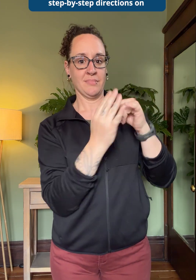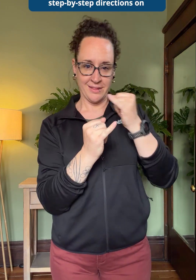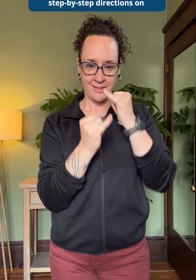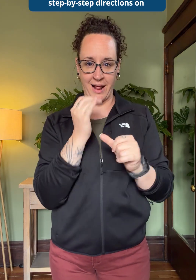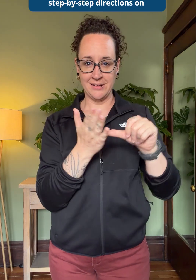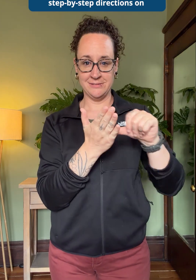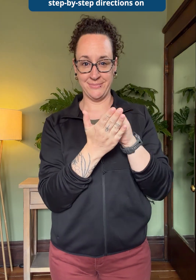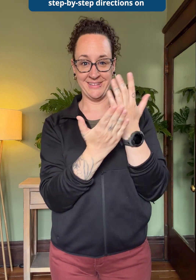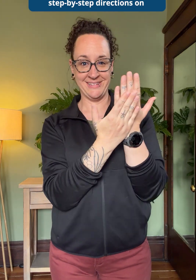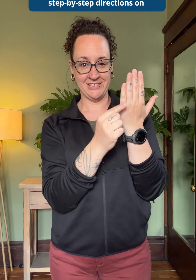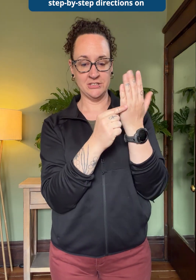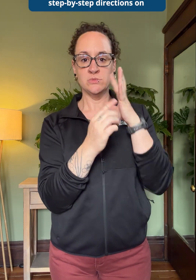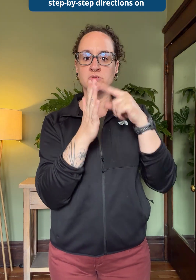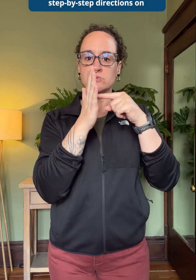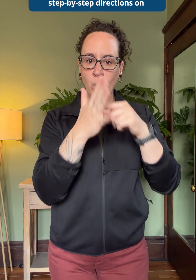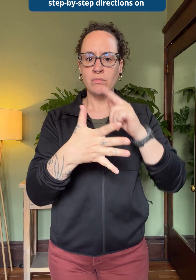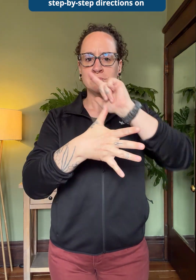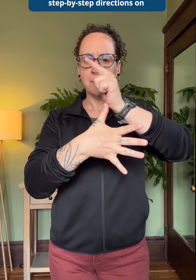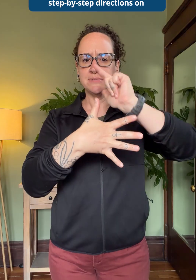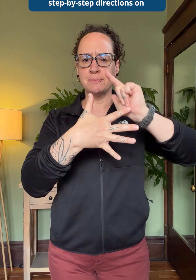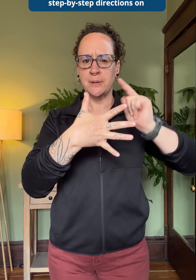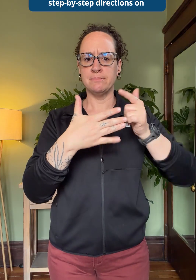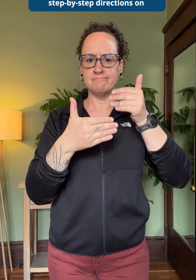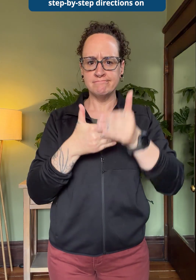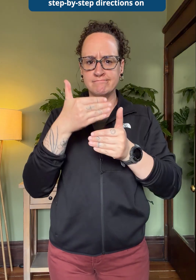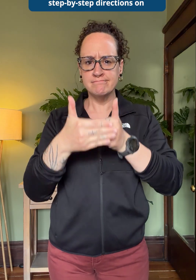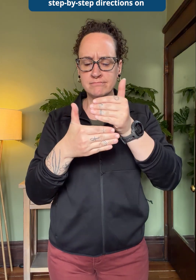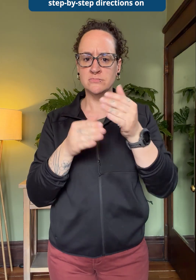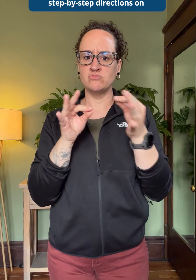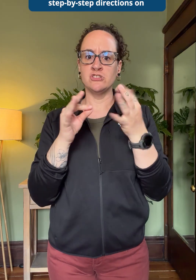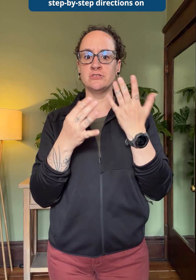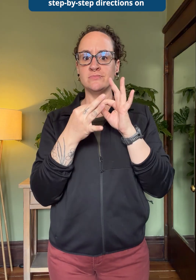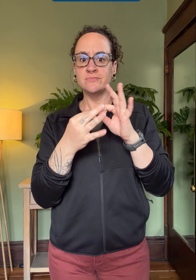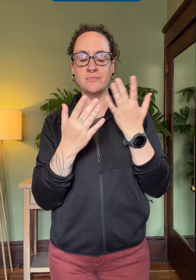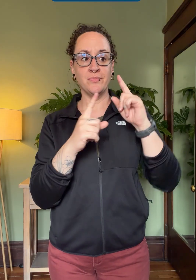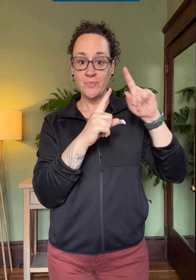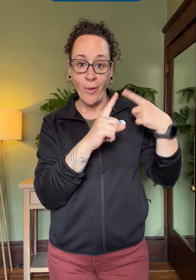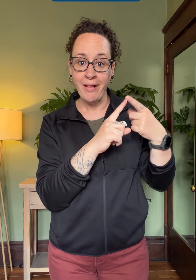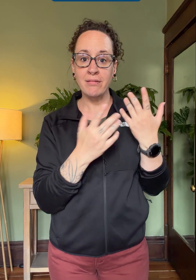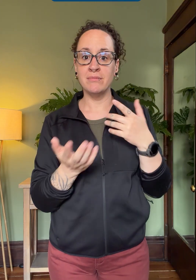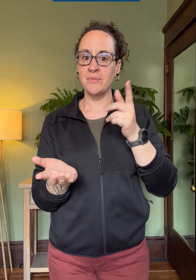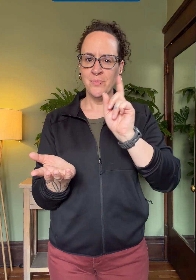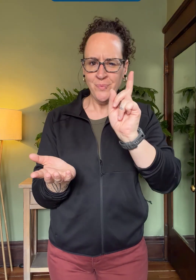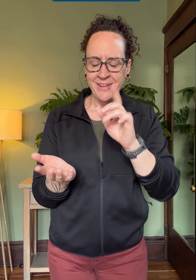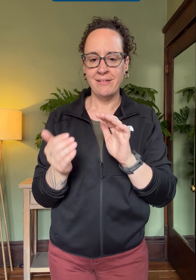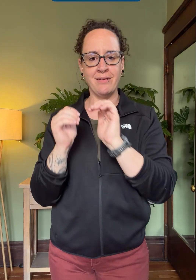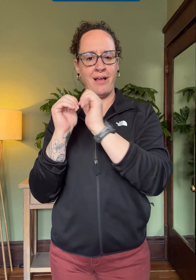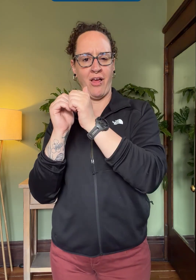The last page of the MSN gives you step-by-step directions on when, where, and